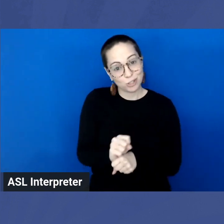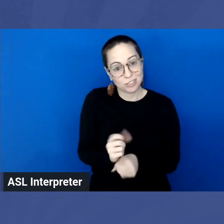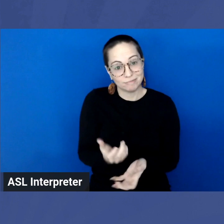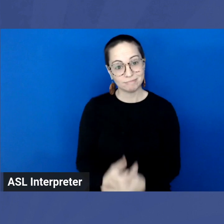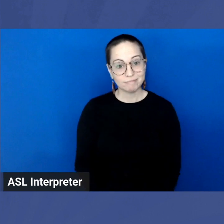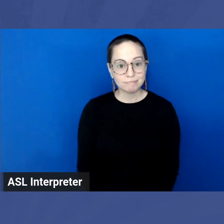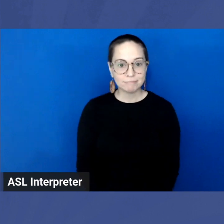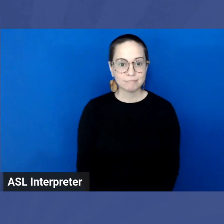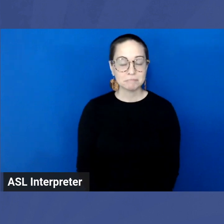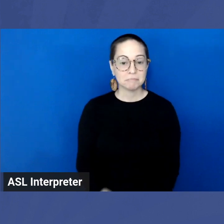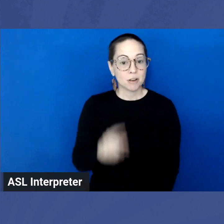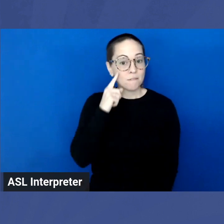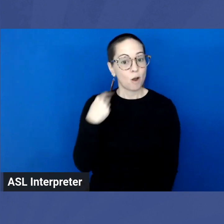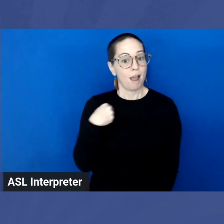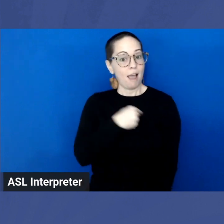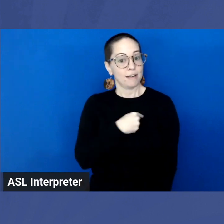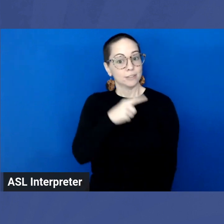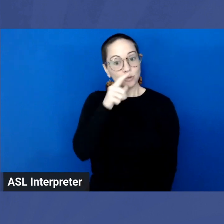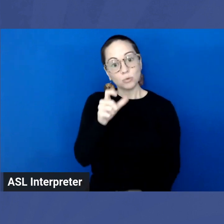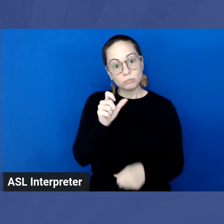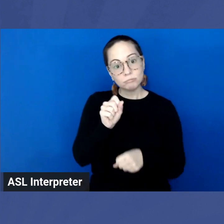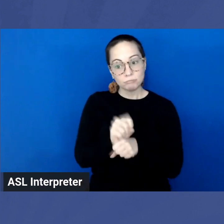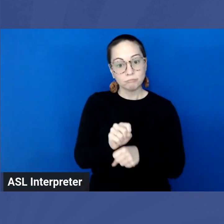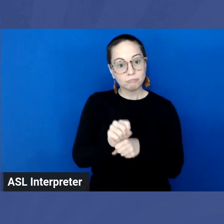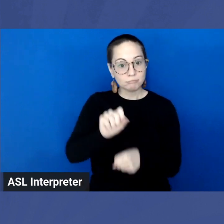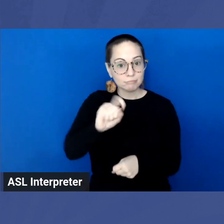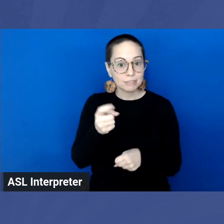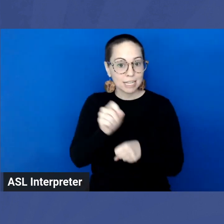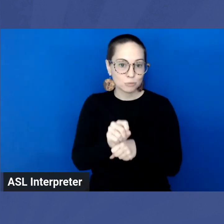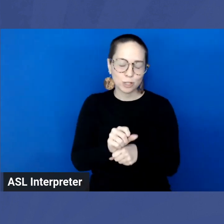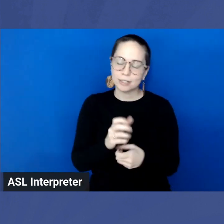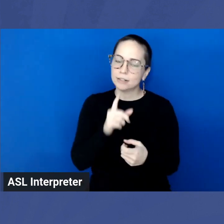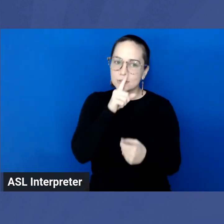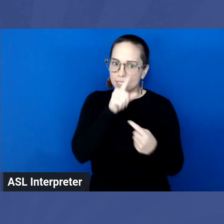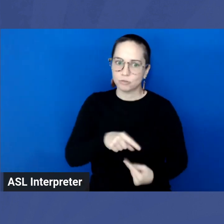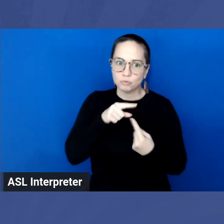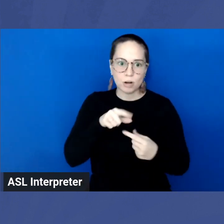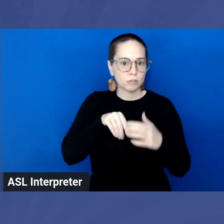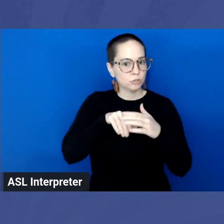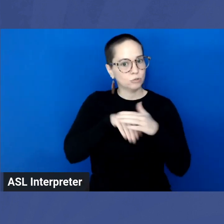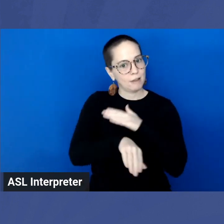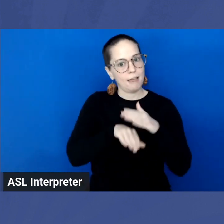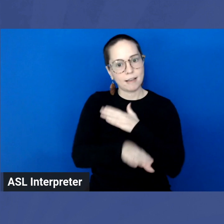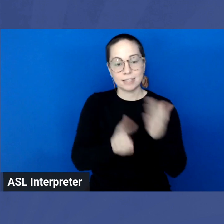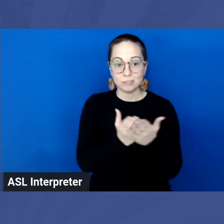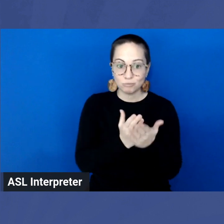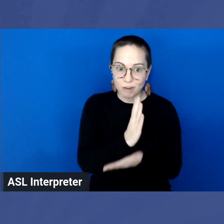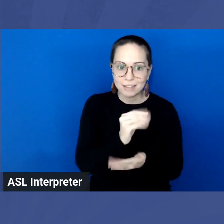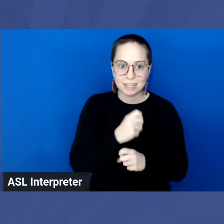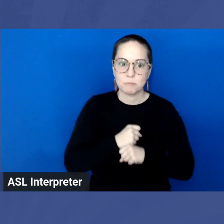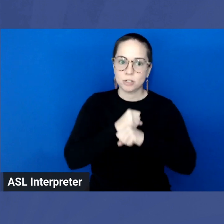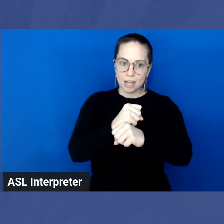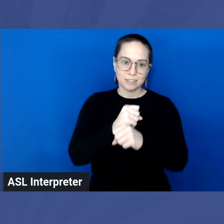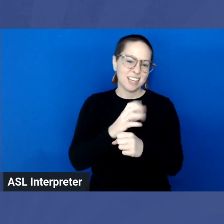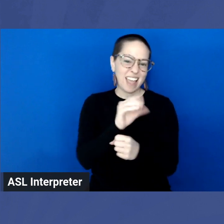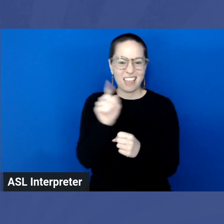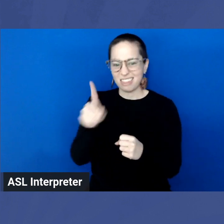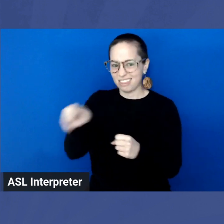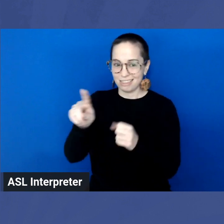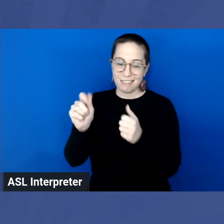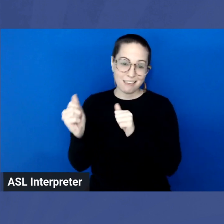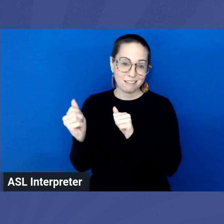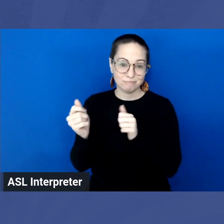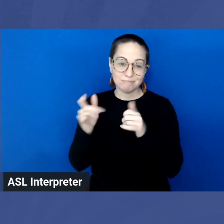And those of us in the sex trade struggle to access similar rights and protections long standardized in other